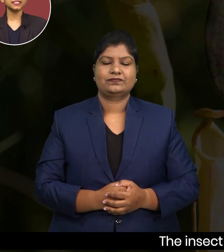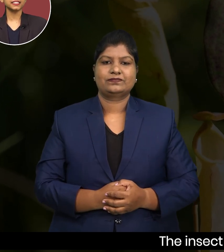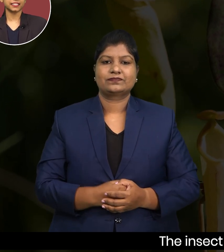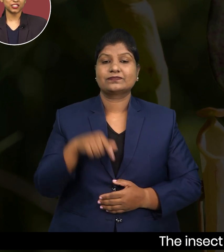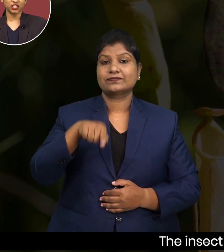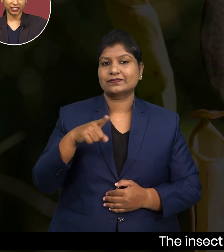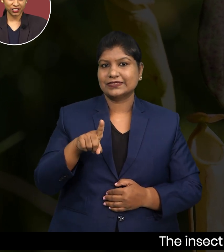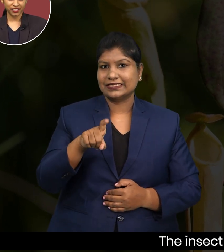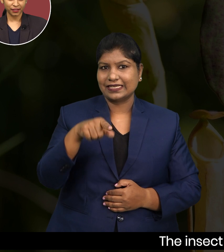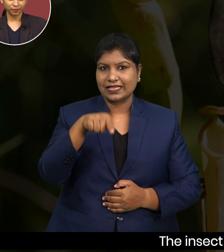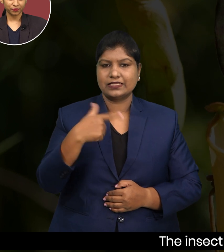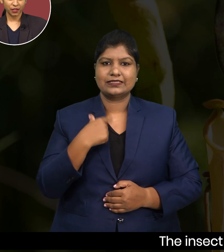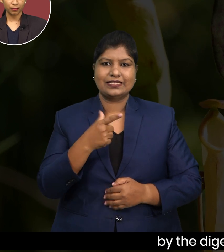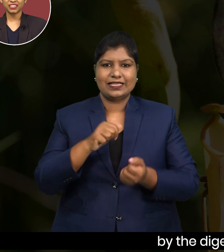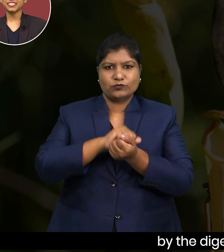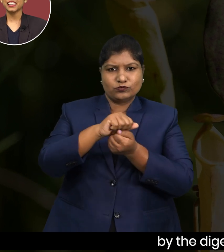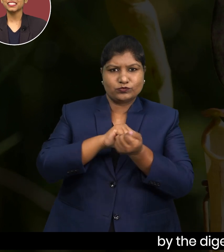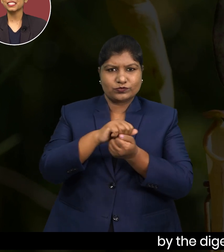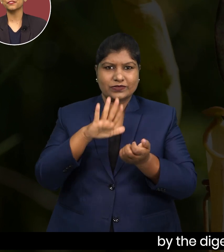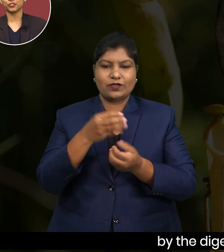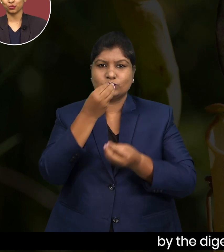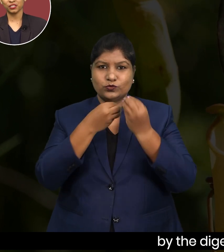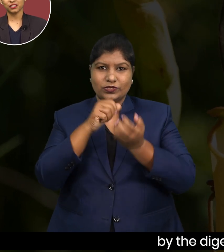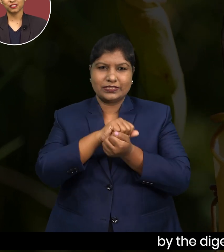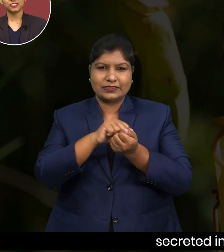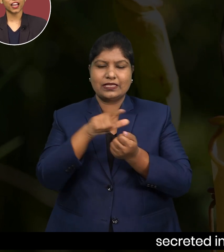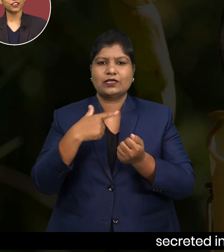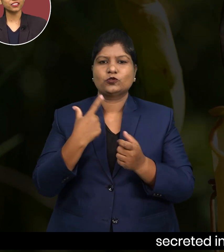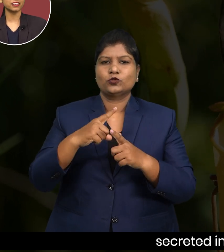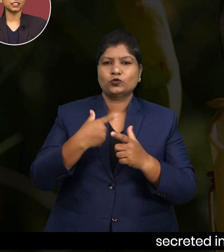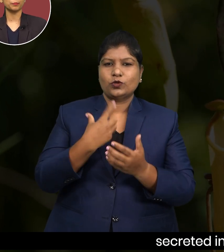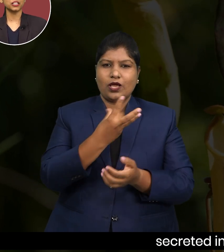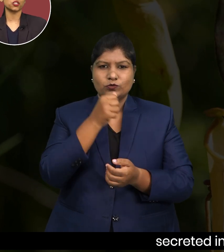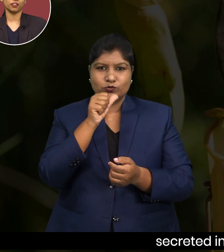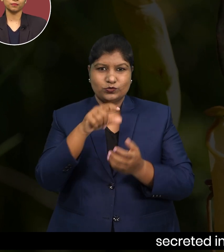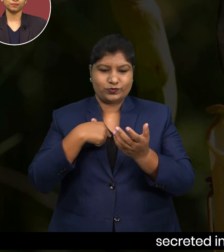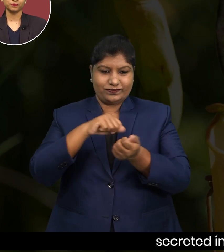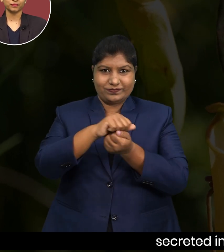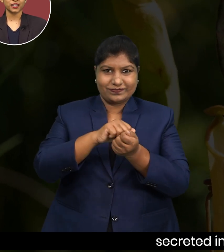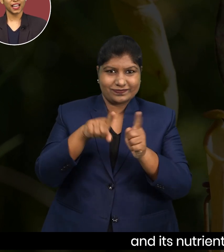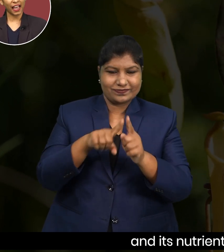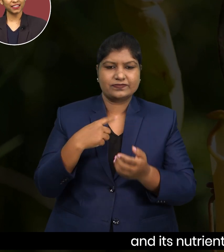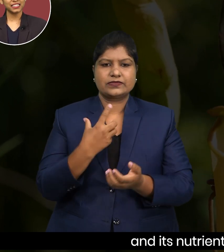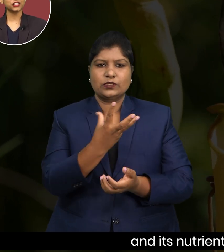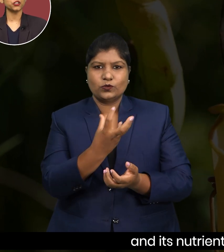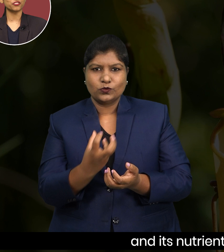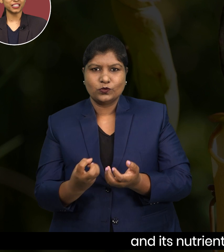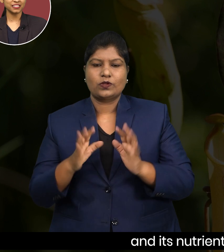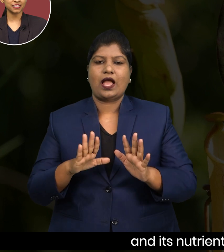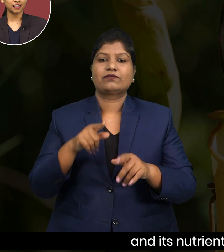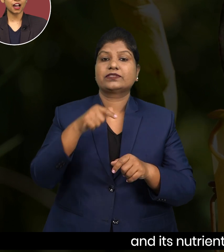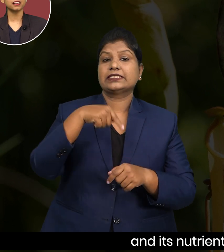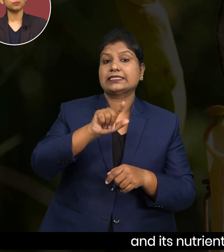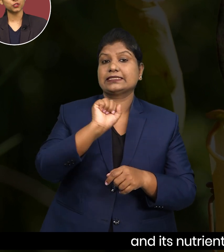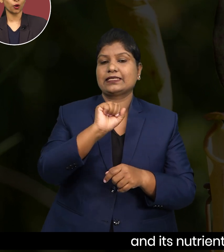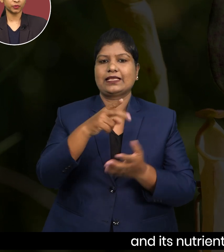The insect is digested by the digestive juices secreted in the picture and its